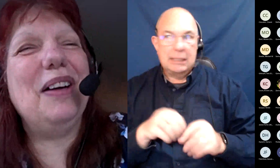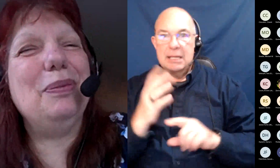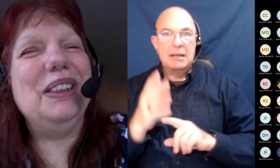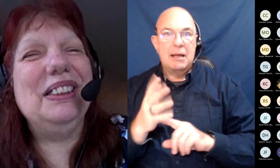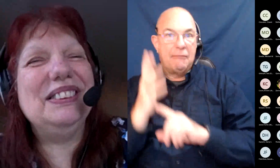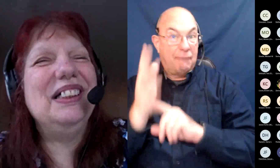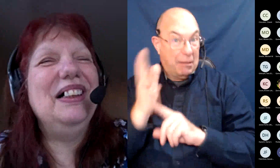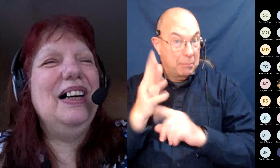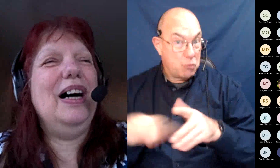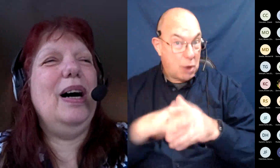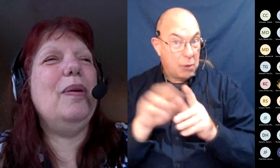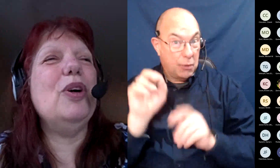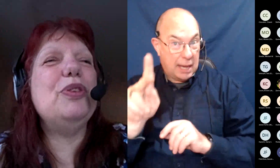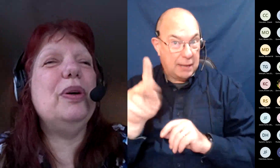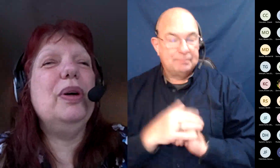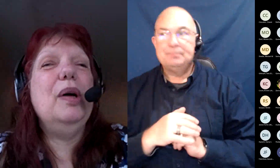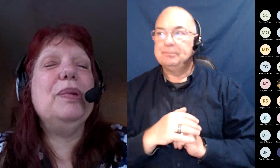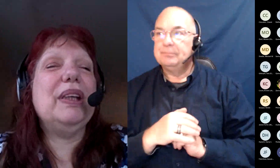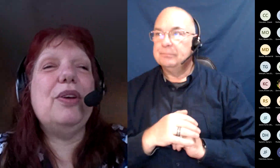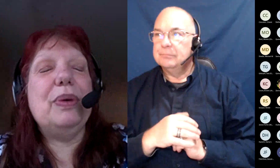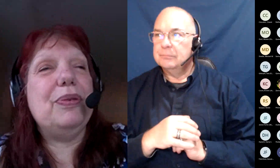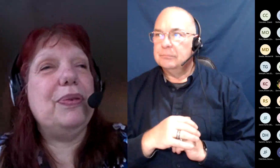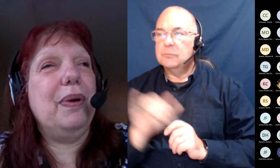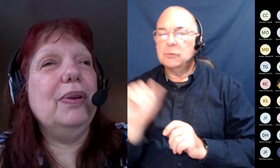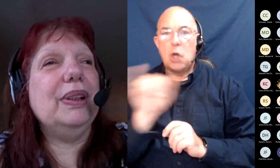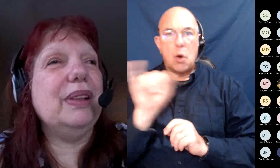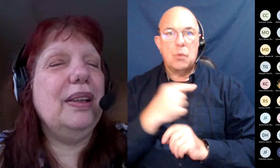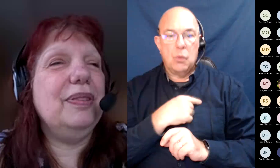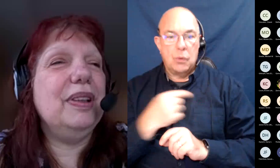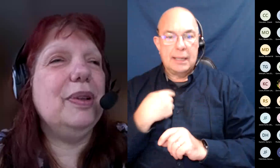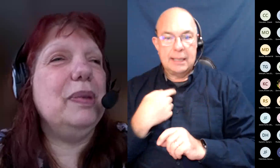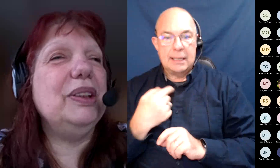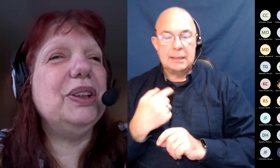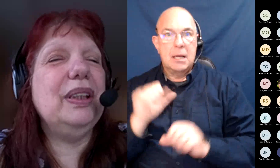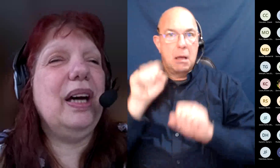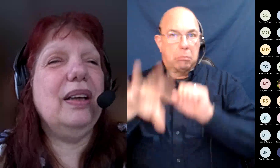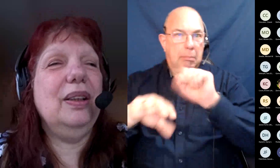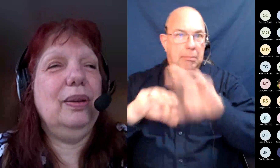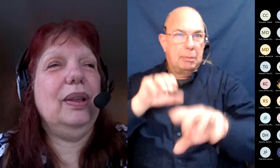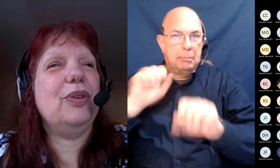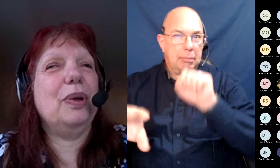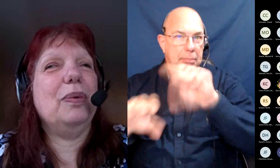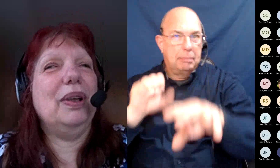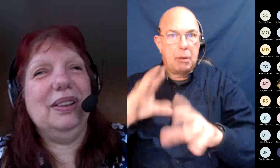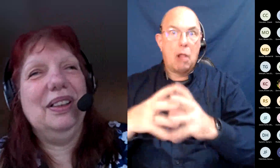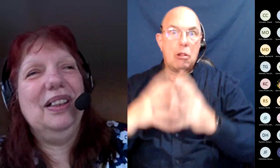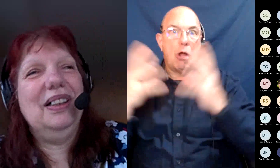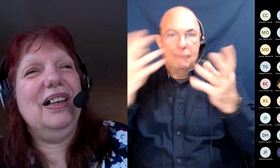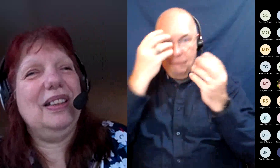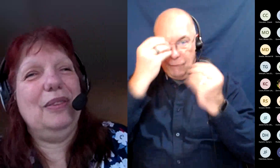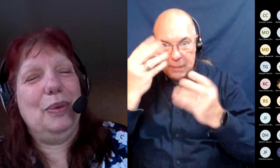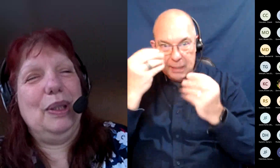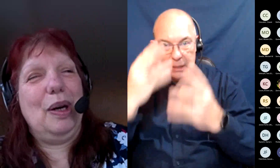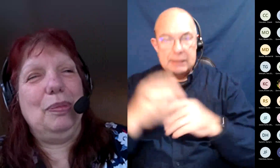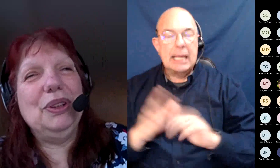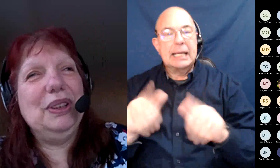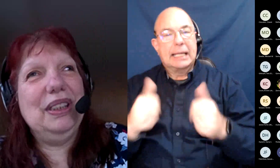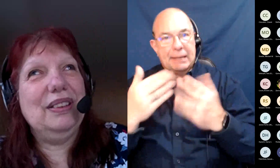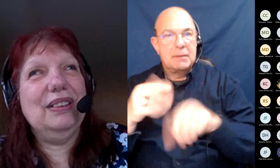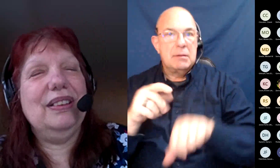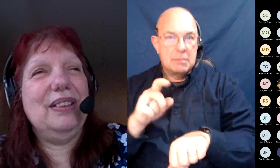within 5 minutes. Also, because we've thrown a lot of information at you, and so we want to give you